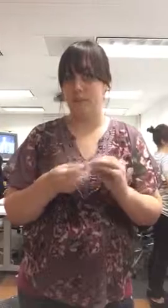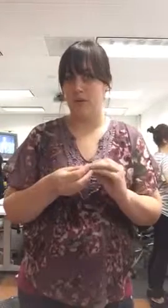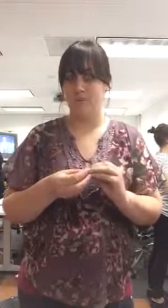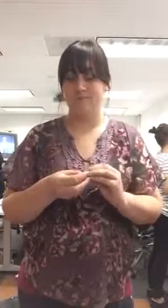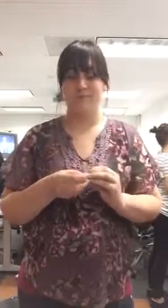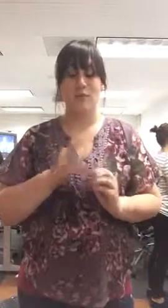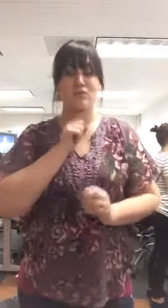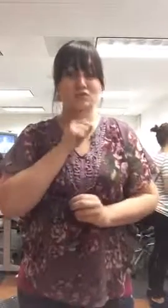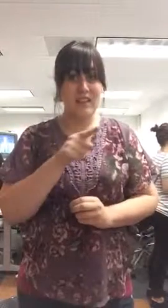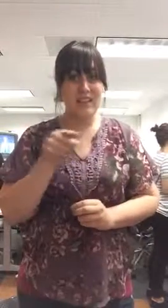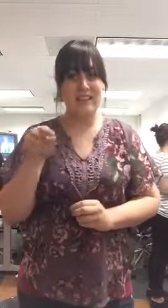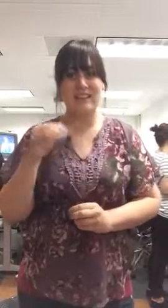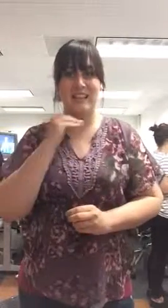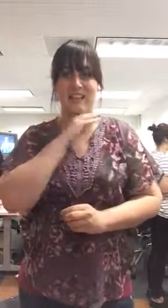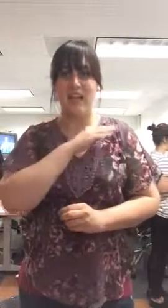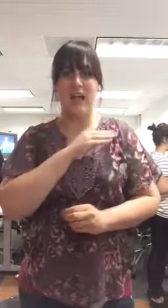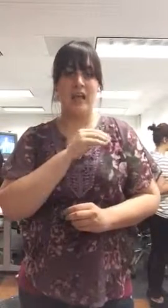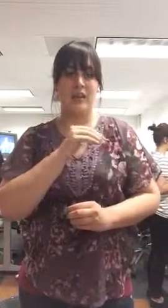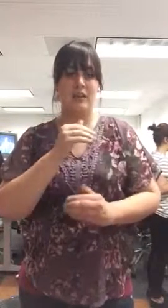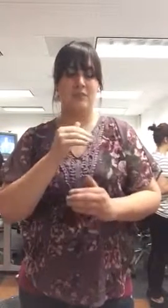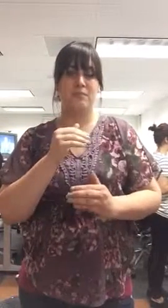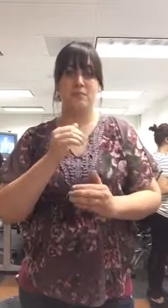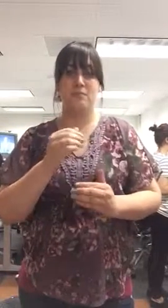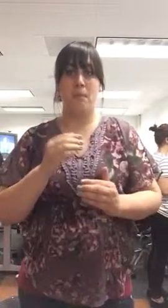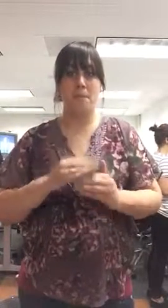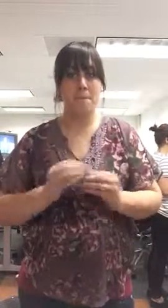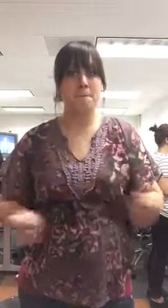were actually more people killed. Why?